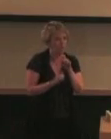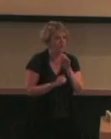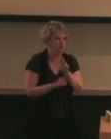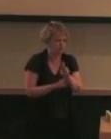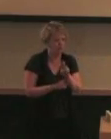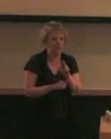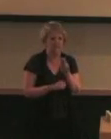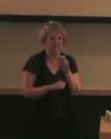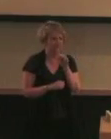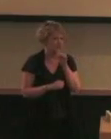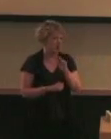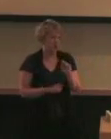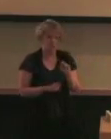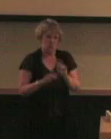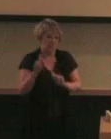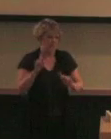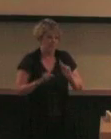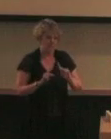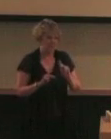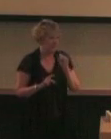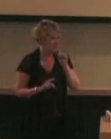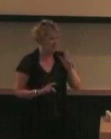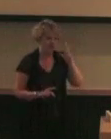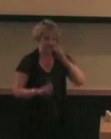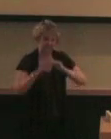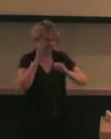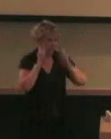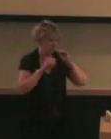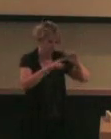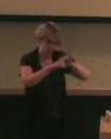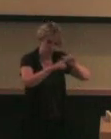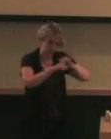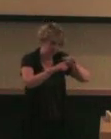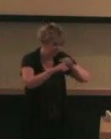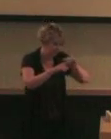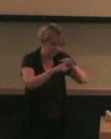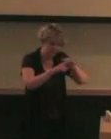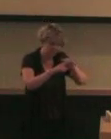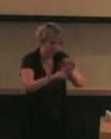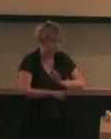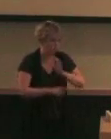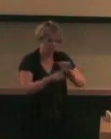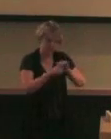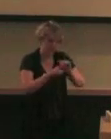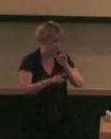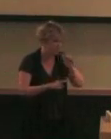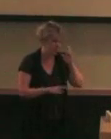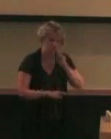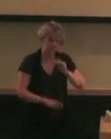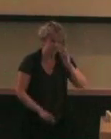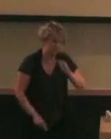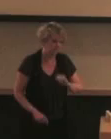they've never gone through, probably they have not gone through any training formally.